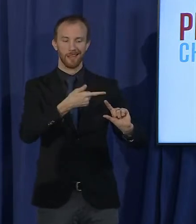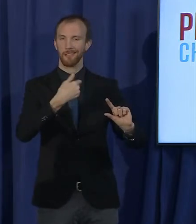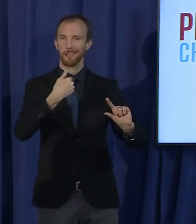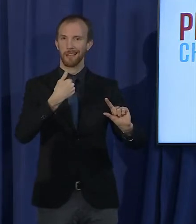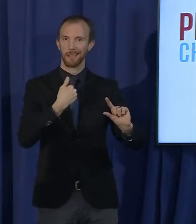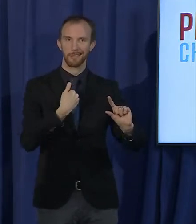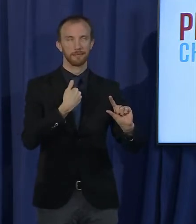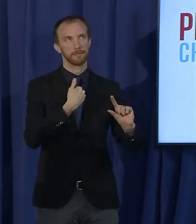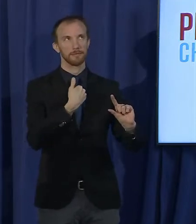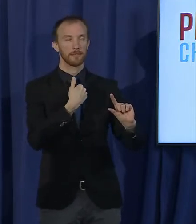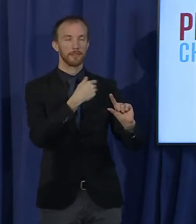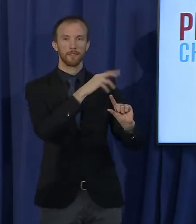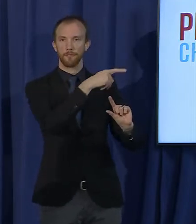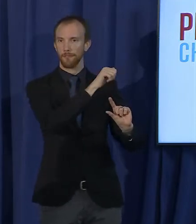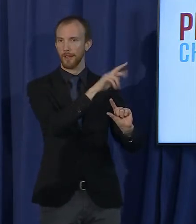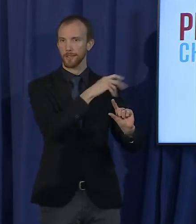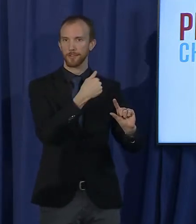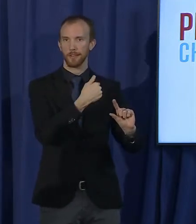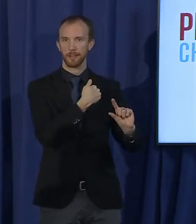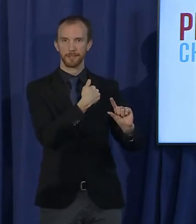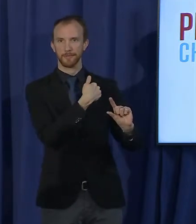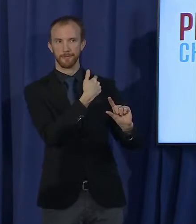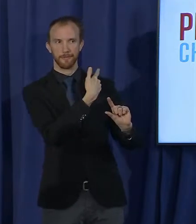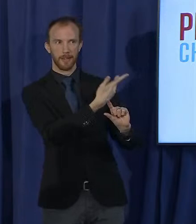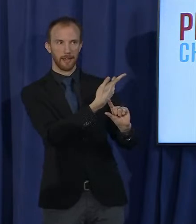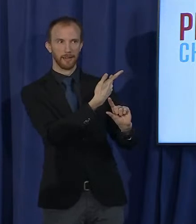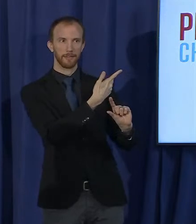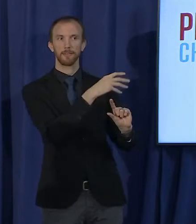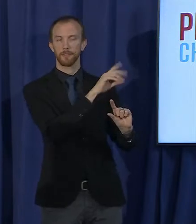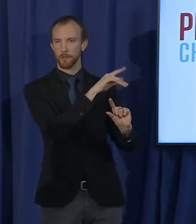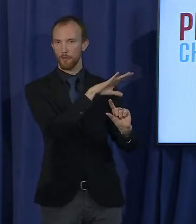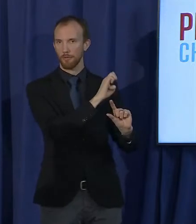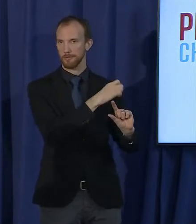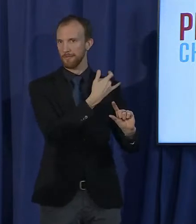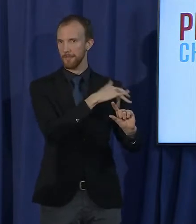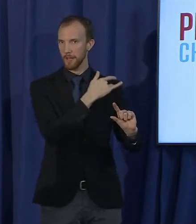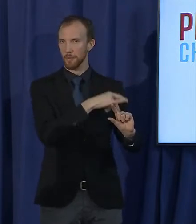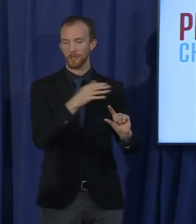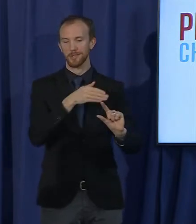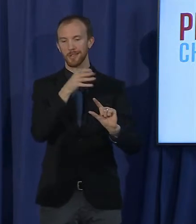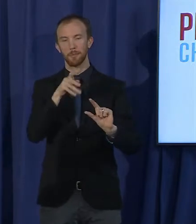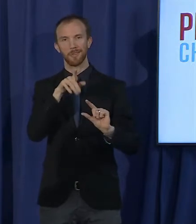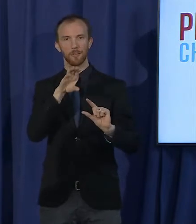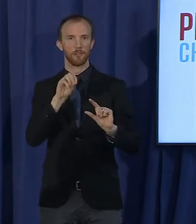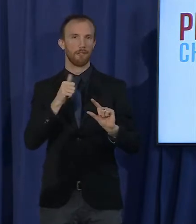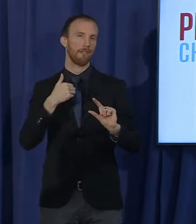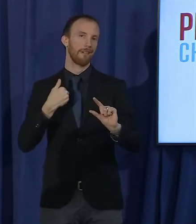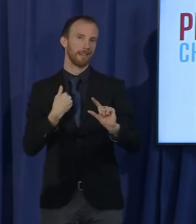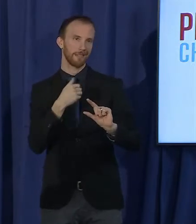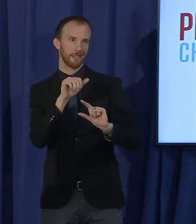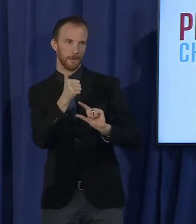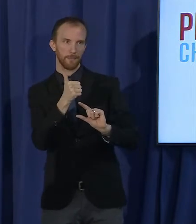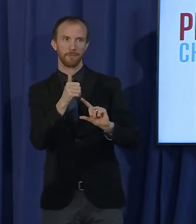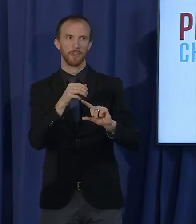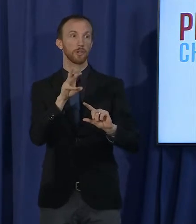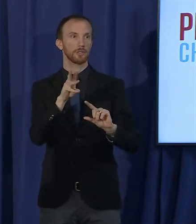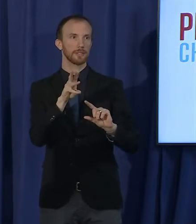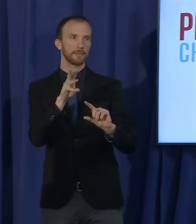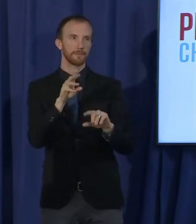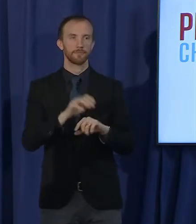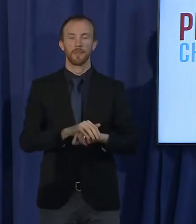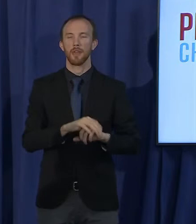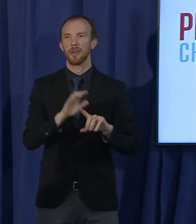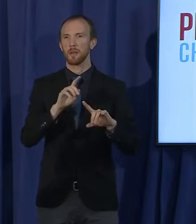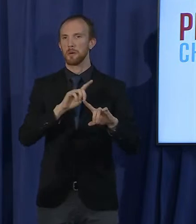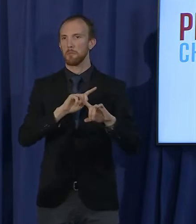You have 6 hours to use those doses. So typically where we sometimes see this happening near the end of the day, we are not talking